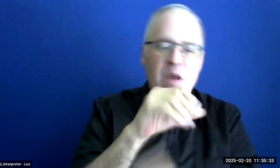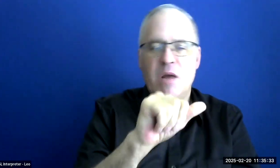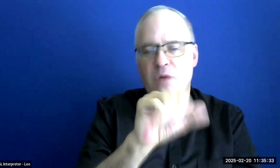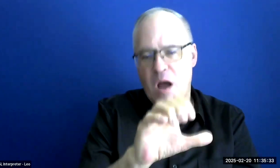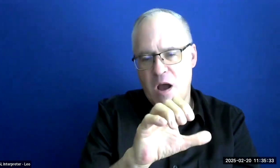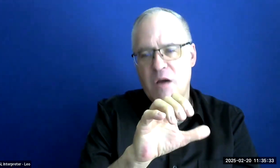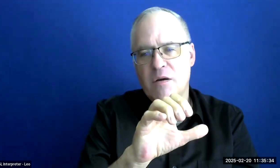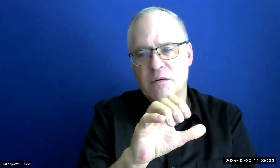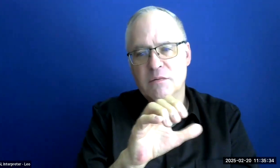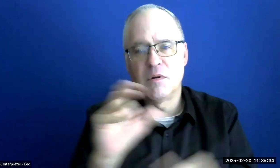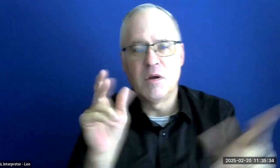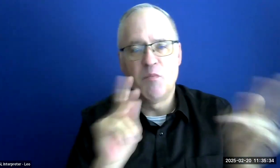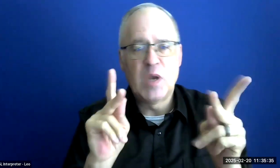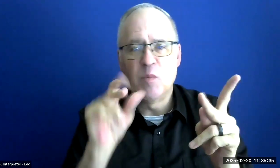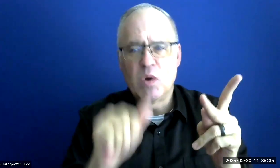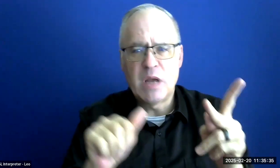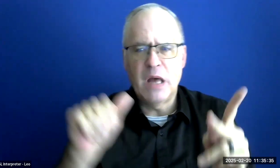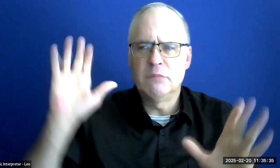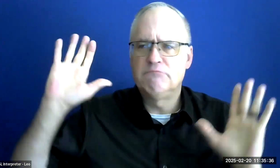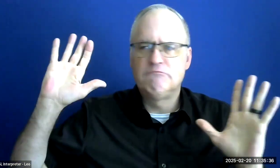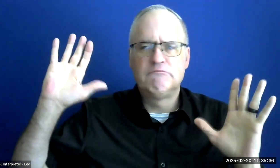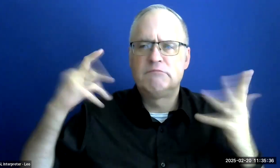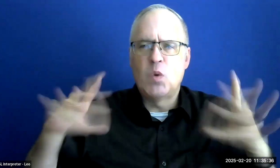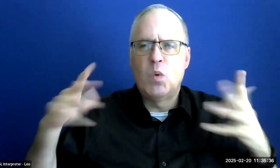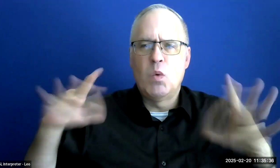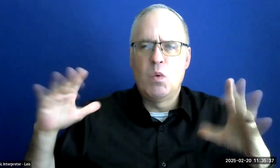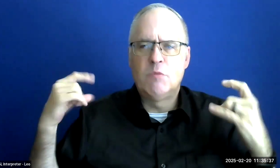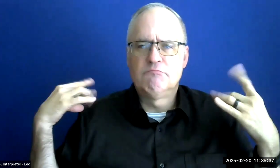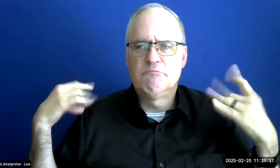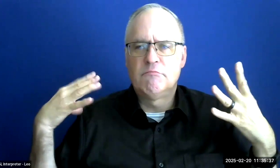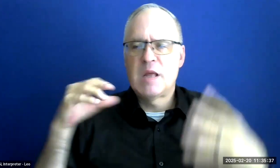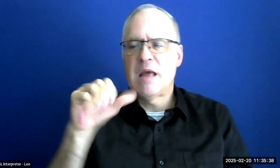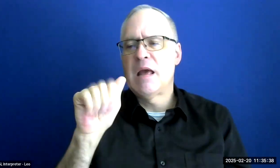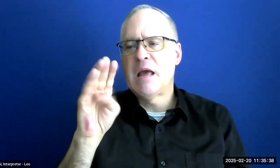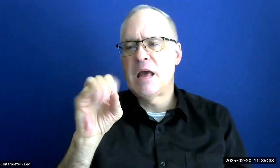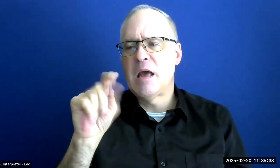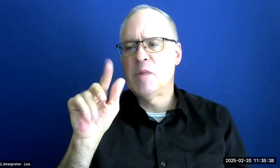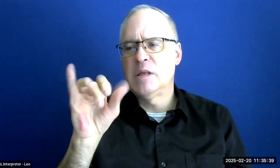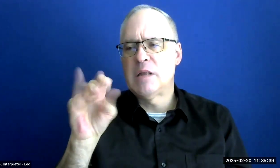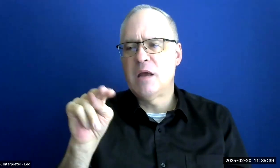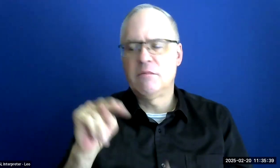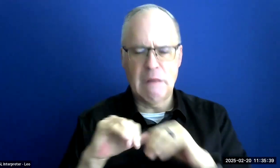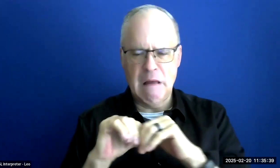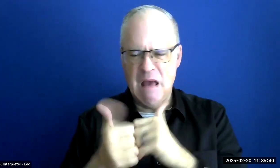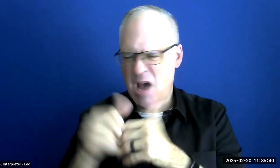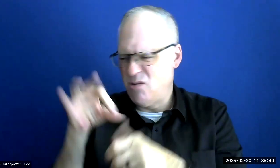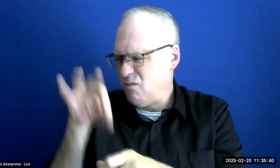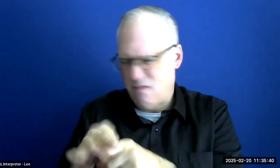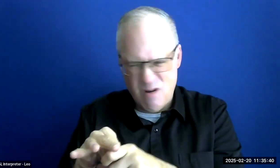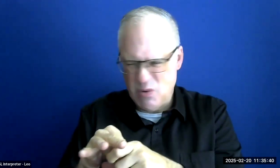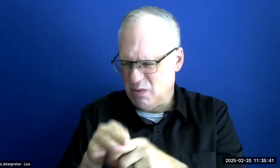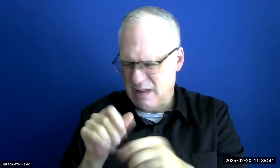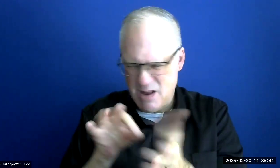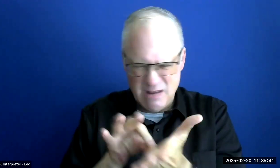people can have the right to abstain from the vote. How is an abstention vote counted? And can you abstain from voting on a